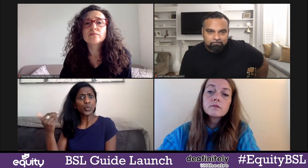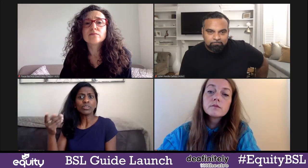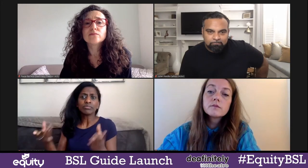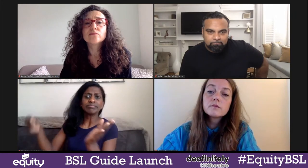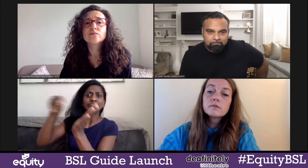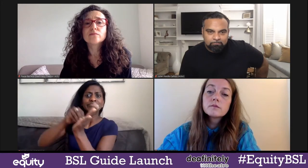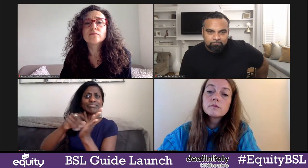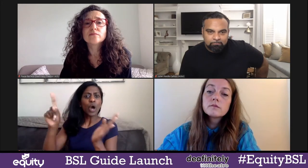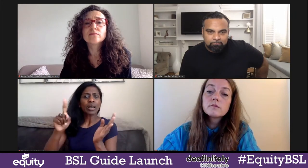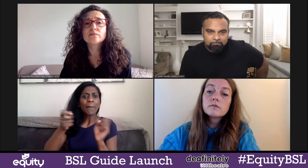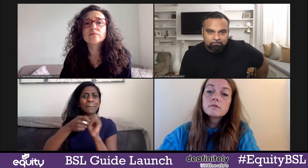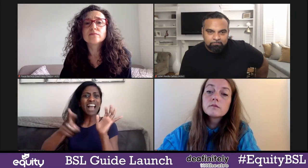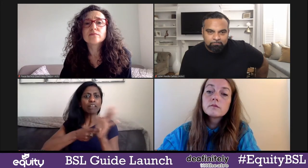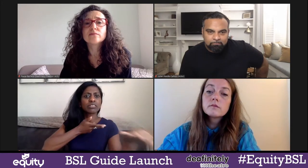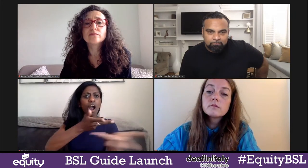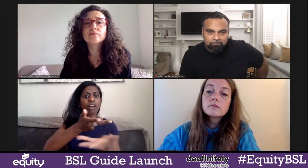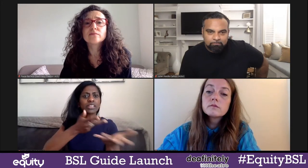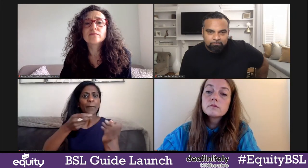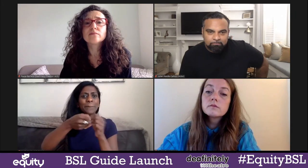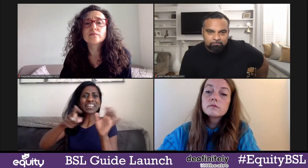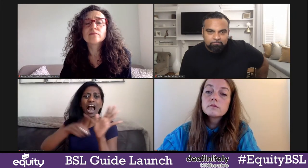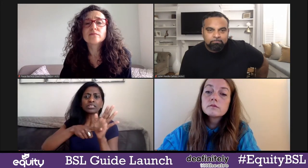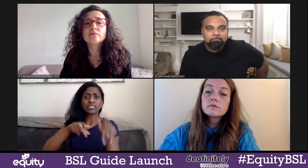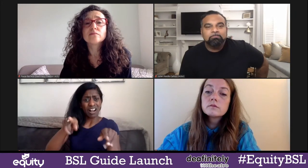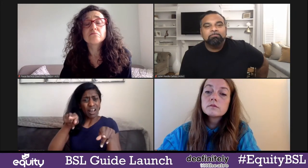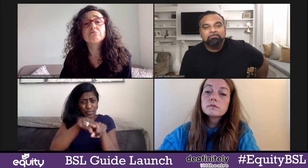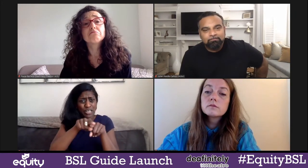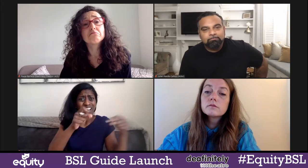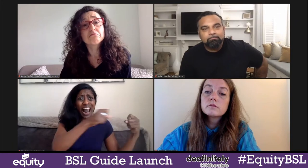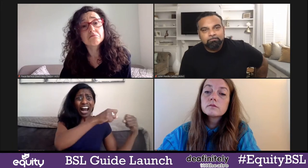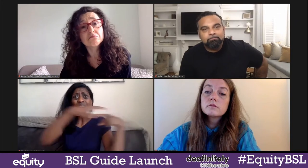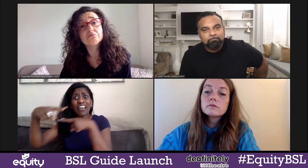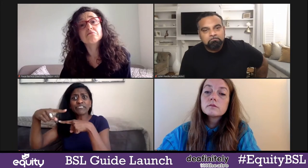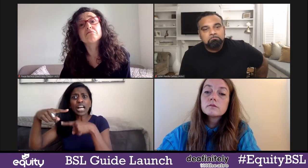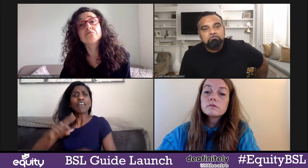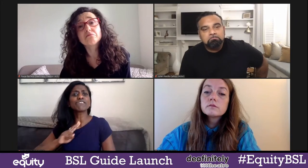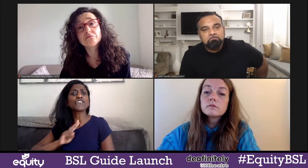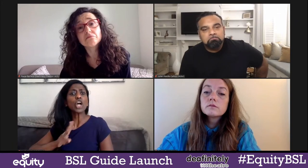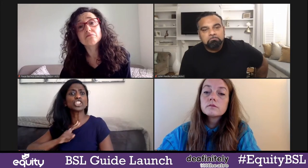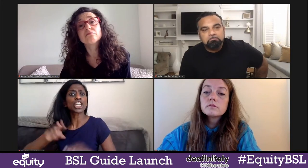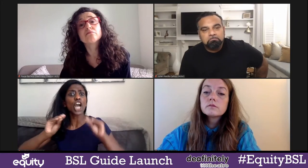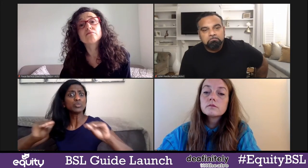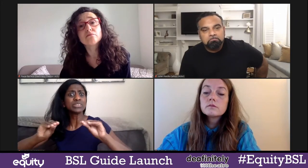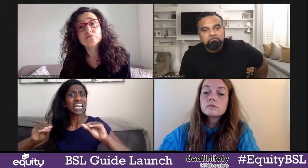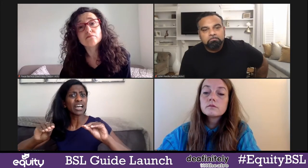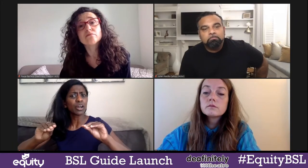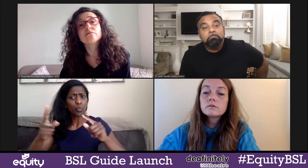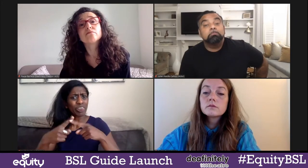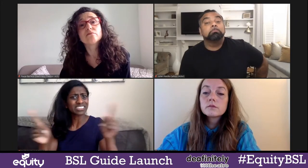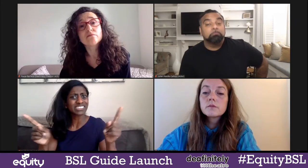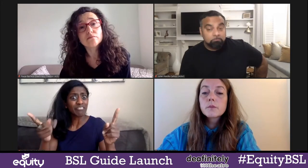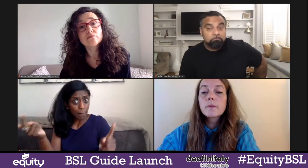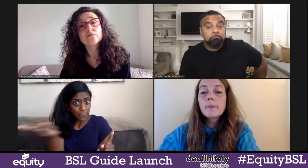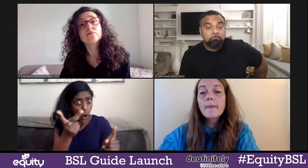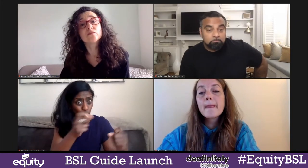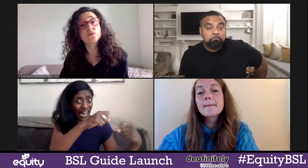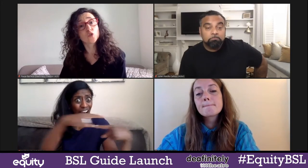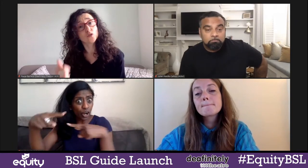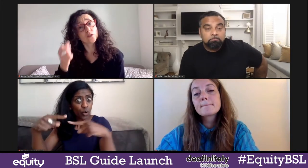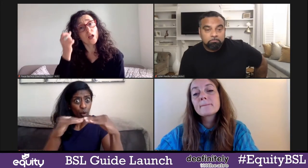consultant. But in Spotlight, there isn't mention of BSL consultants because some actors perhaps do